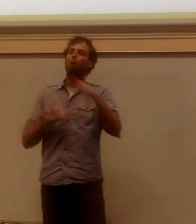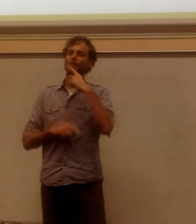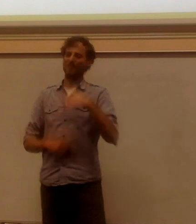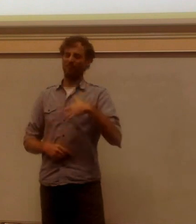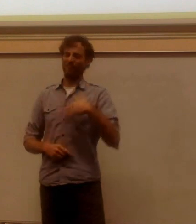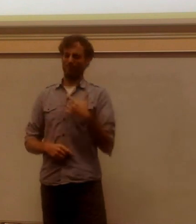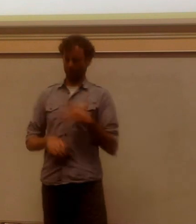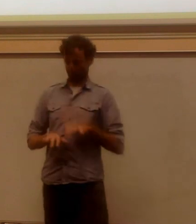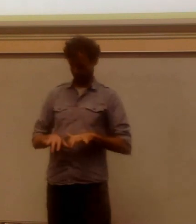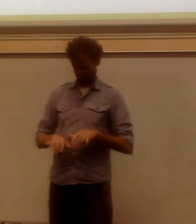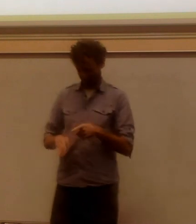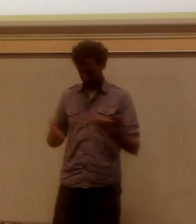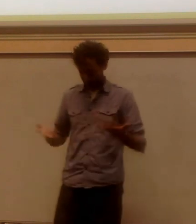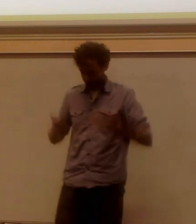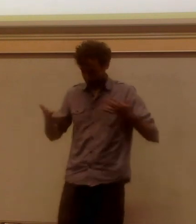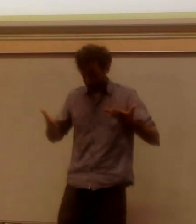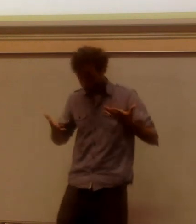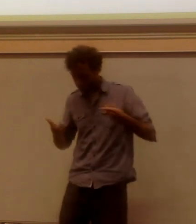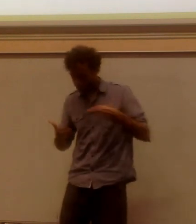words per minute. It's a lot faster.